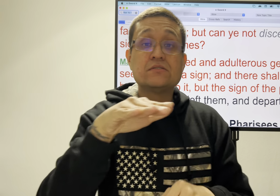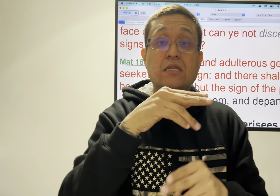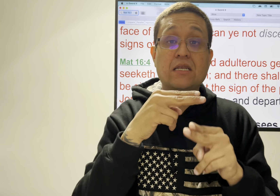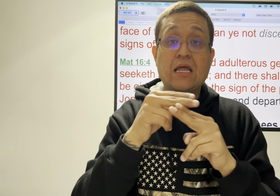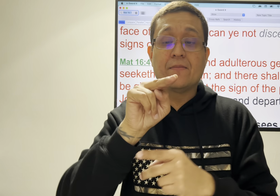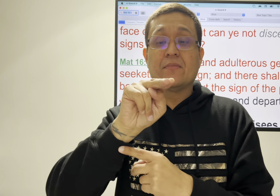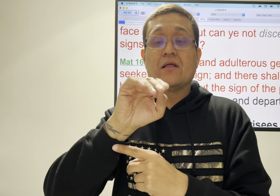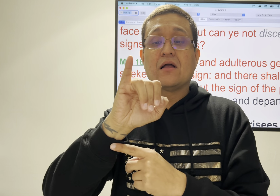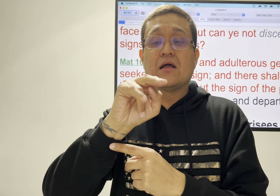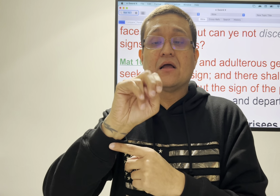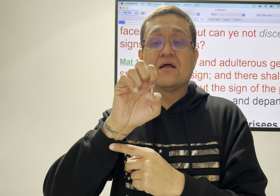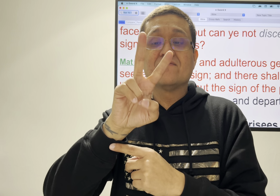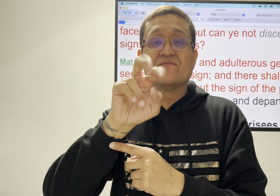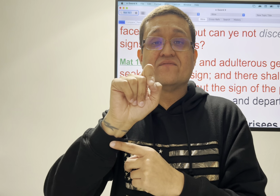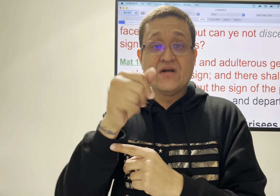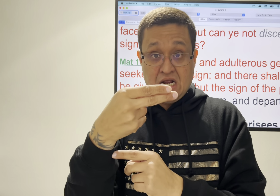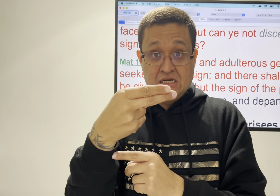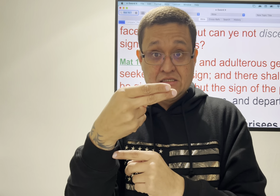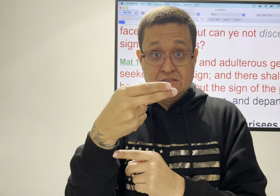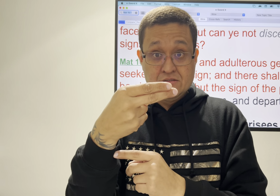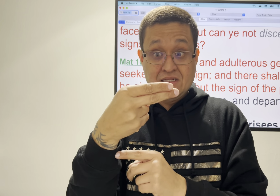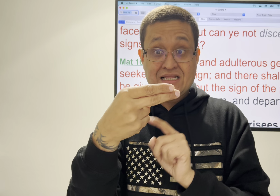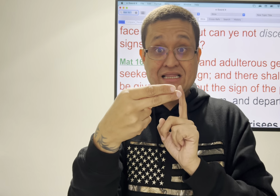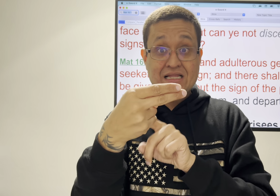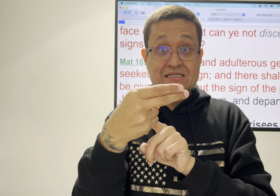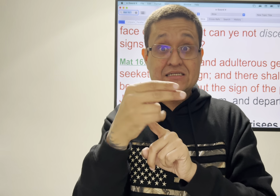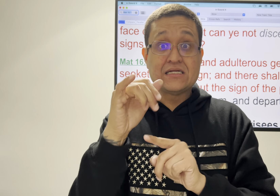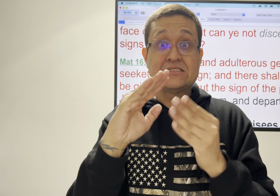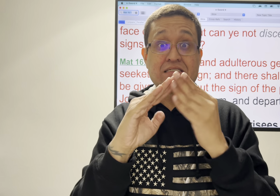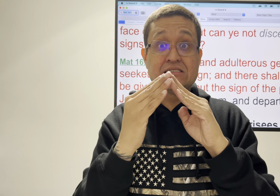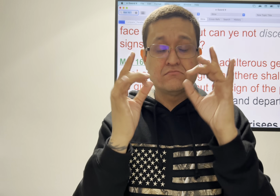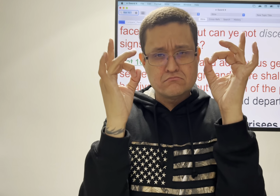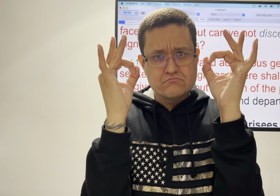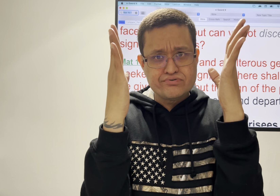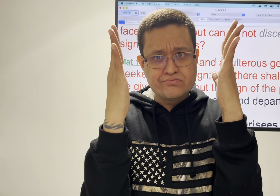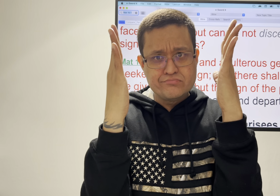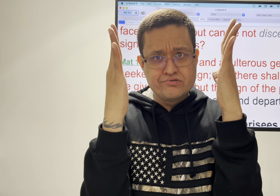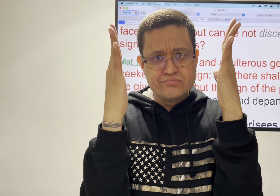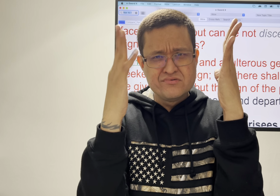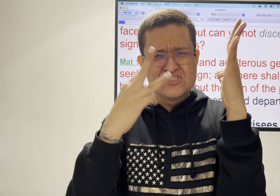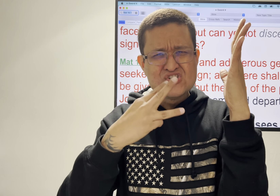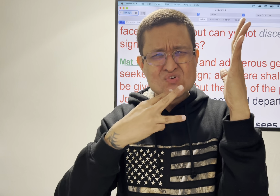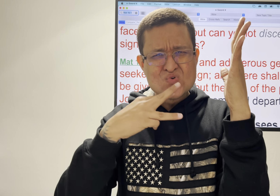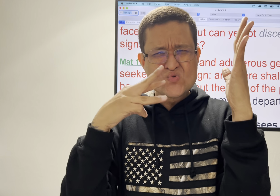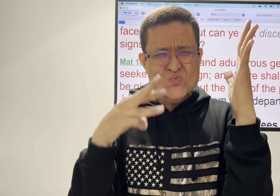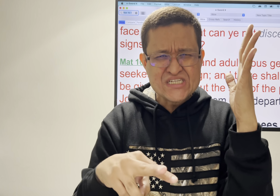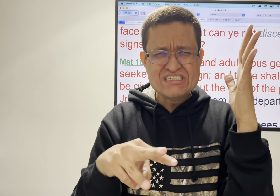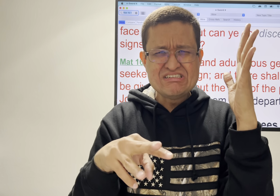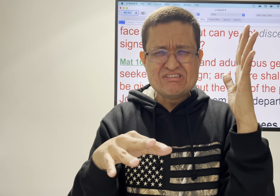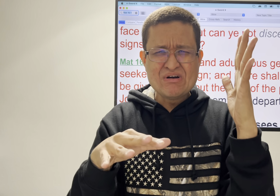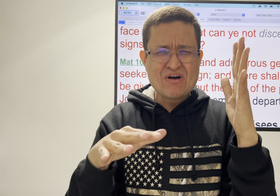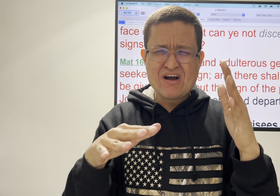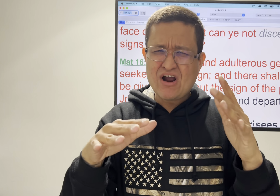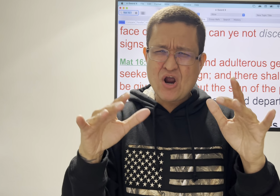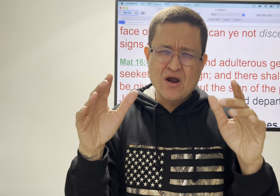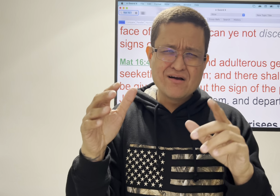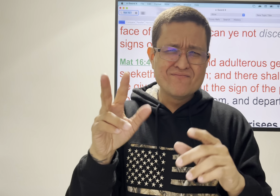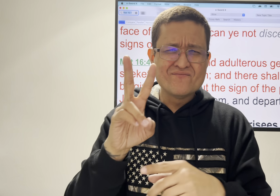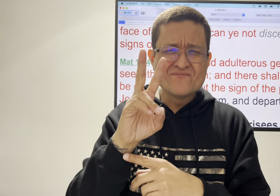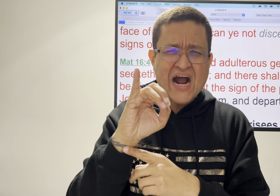That we spoke about Jonah, which was also Jonas. And that he was called to go to Nineveh, which was an